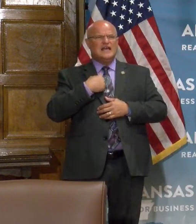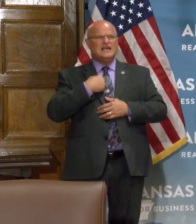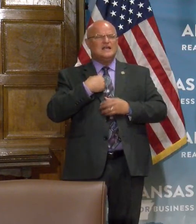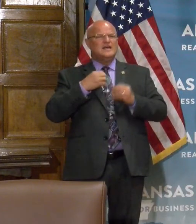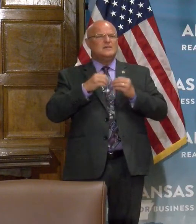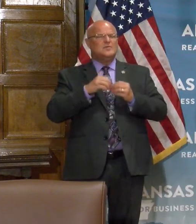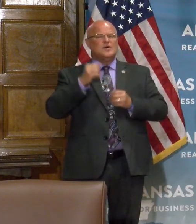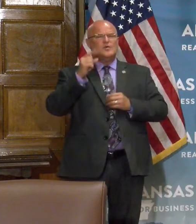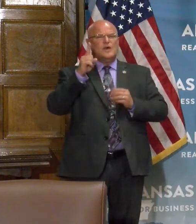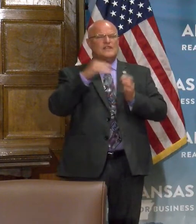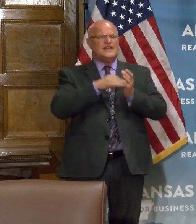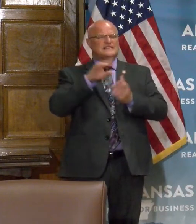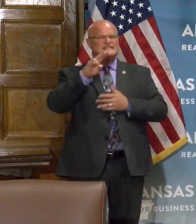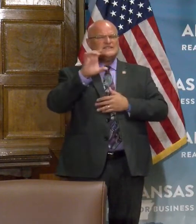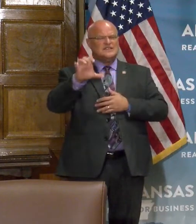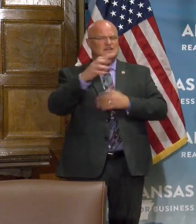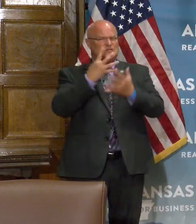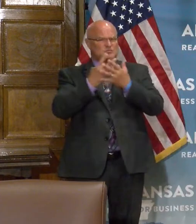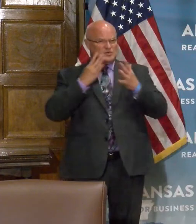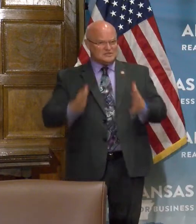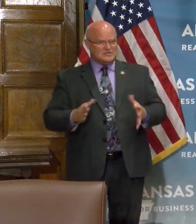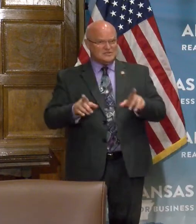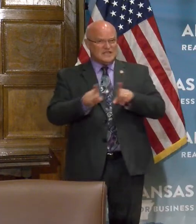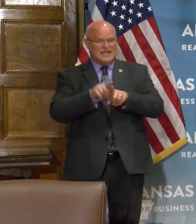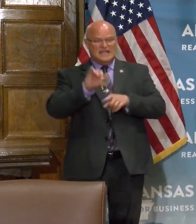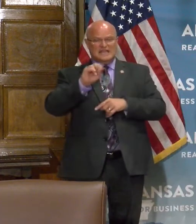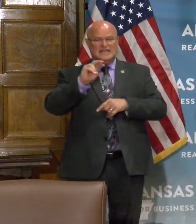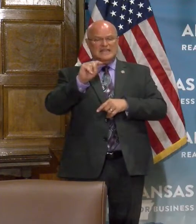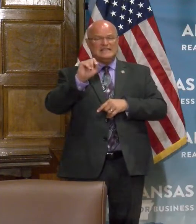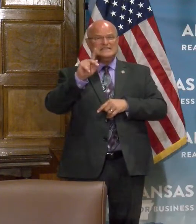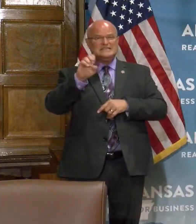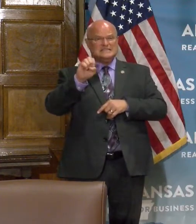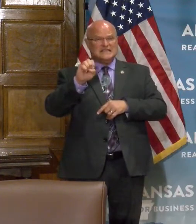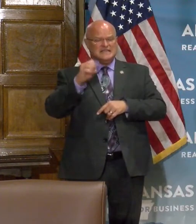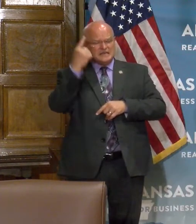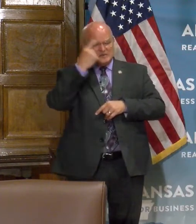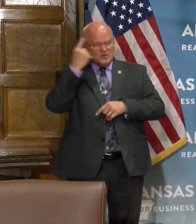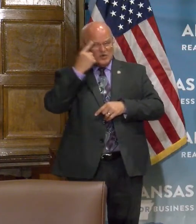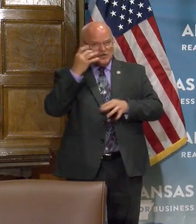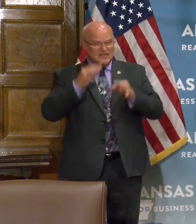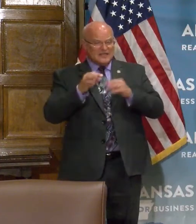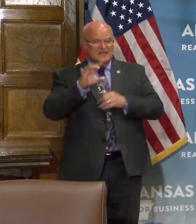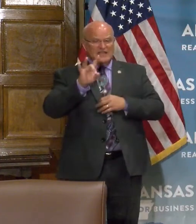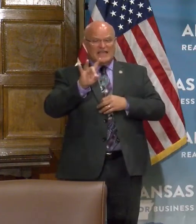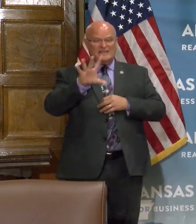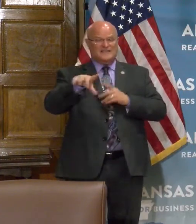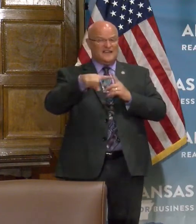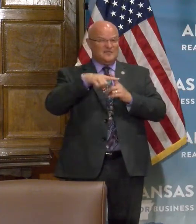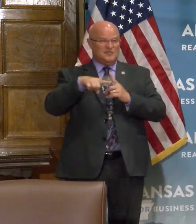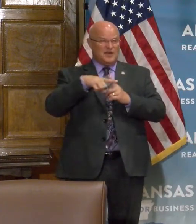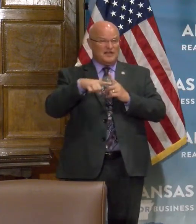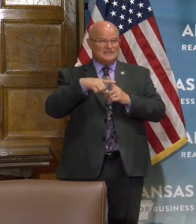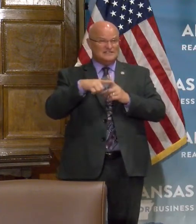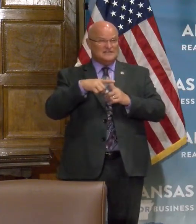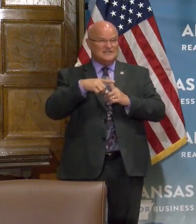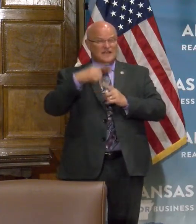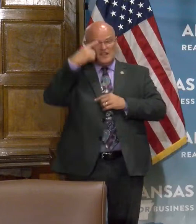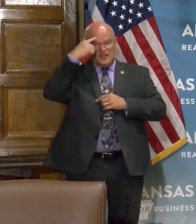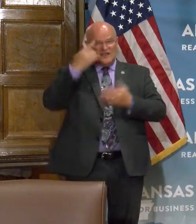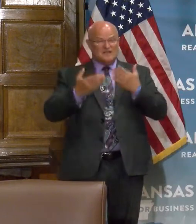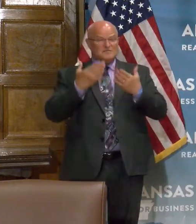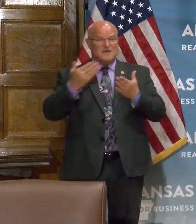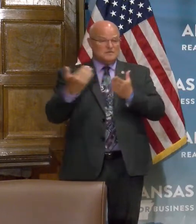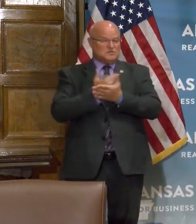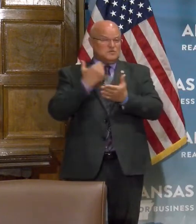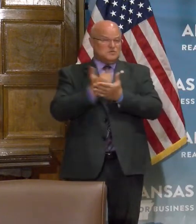over 1,700 inmates, and it's an intake facility, so I'm wondering a couple of things of those 85 positives. Is it thought that maybe there was